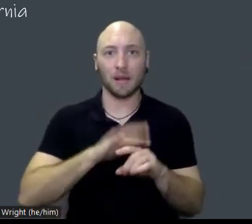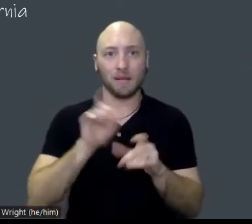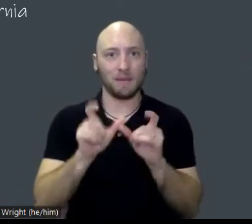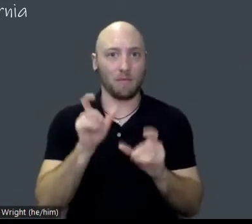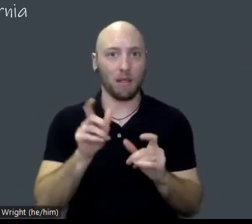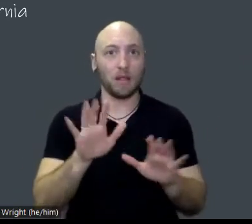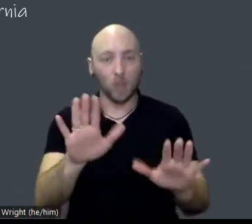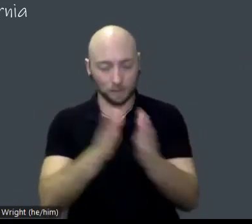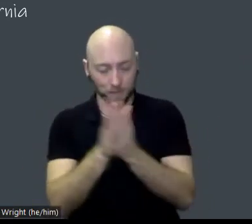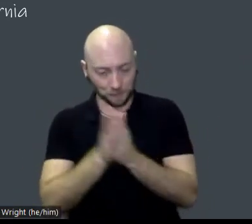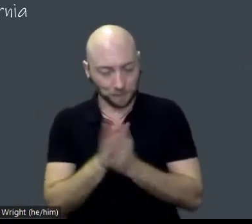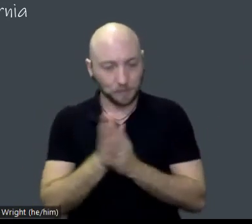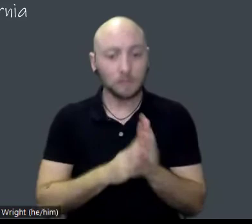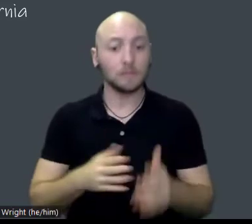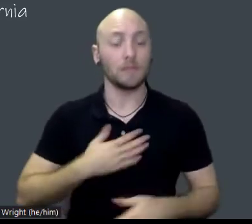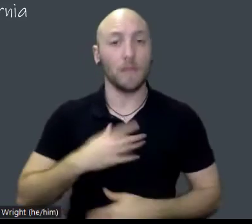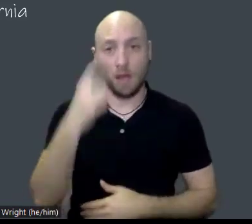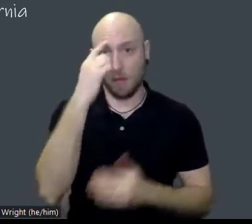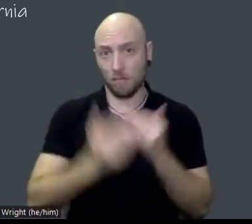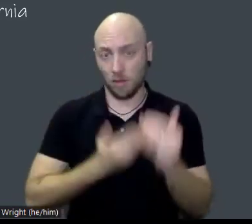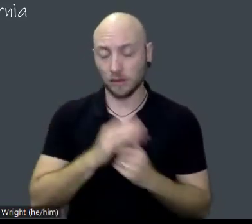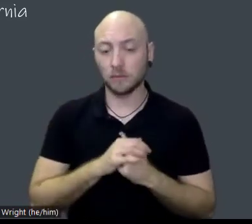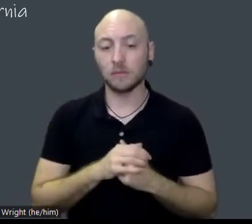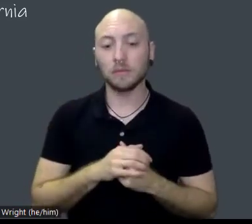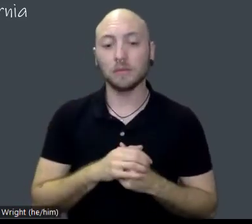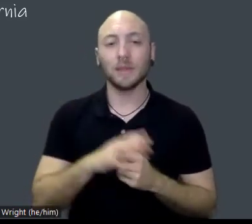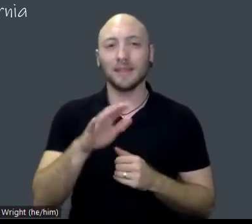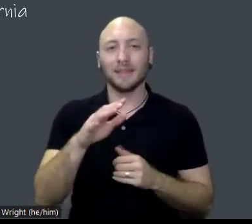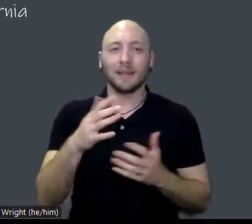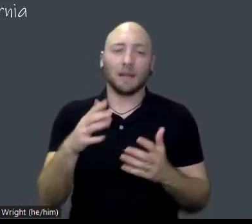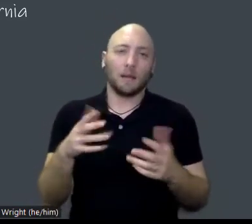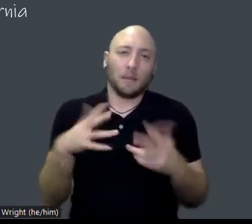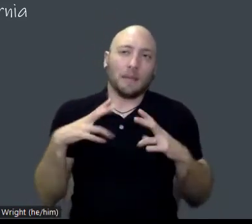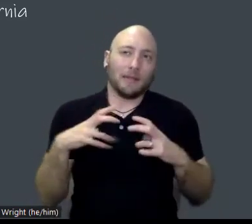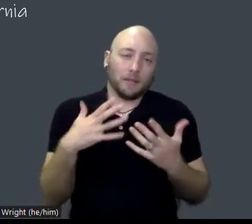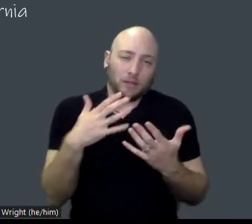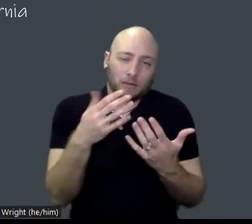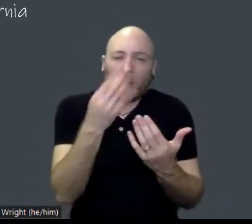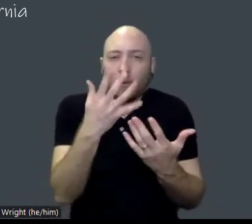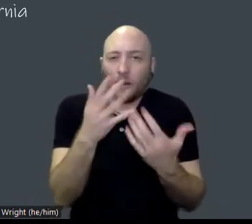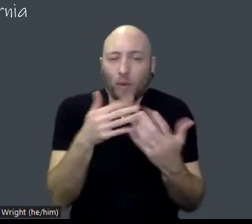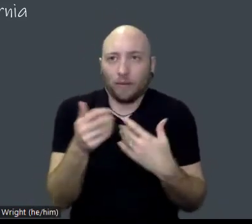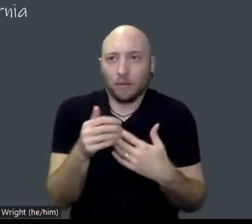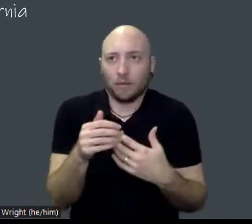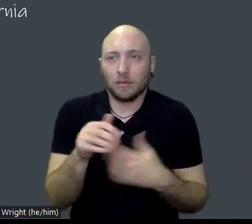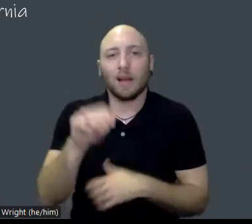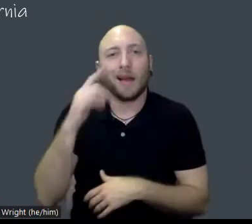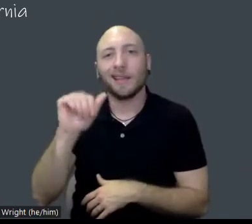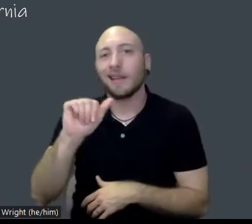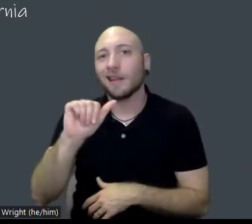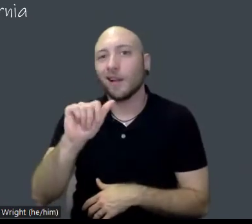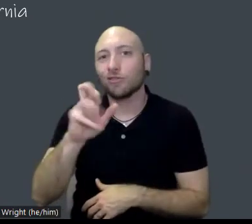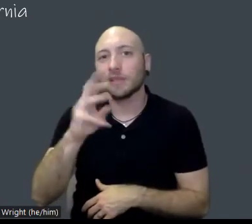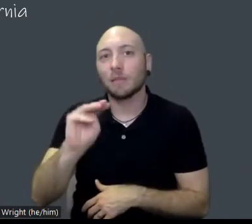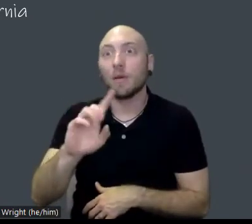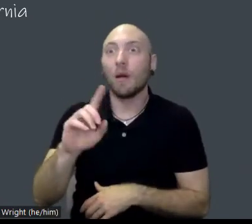way I think is like, okay, when I'm gone, and it's a selfish way to think, I don't care. It doesn't, like, altruism doesn't exist. Like as long as you're doing the